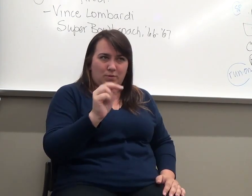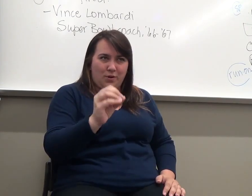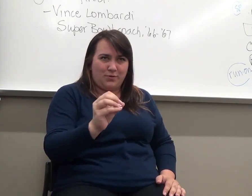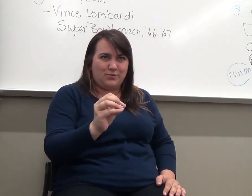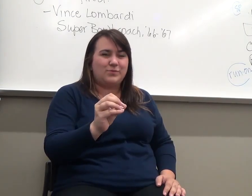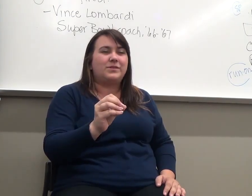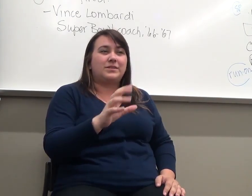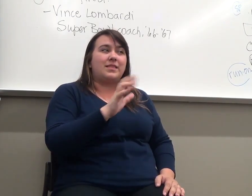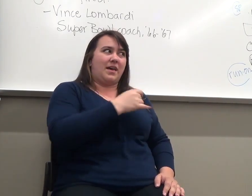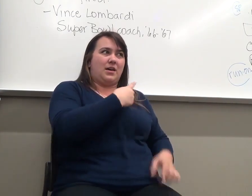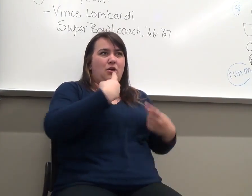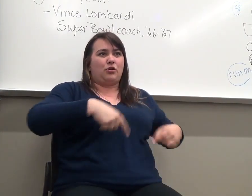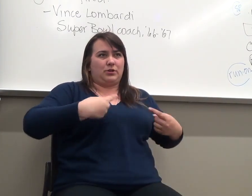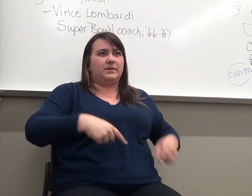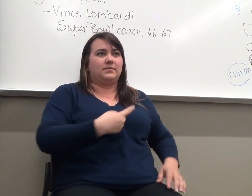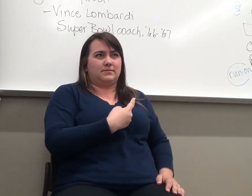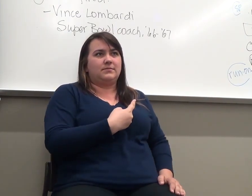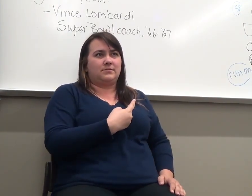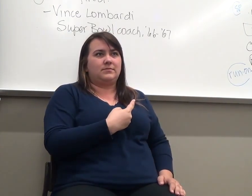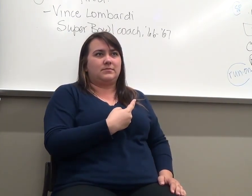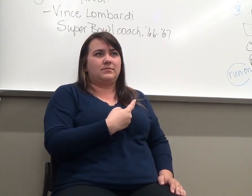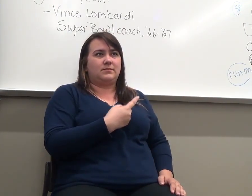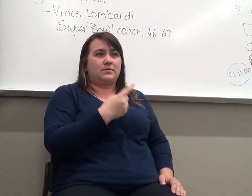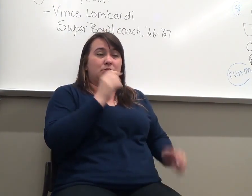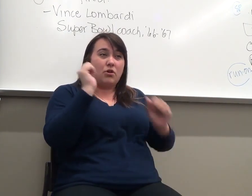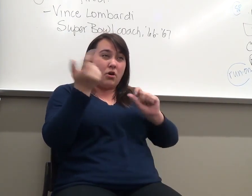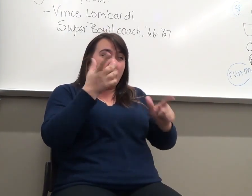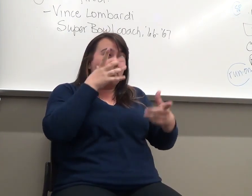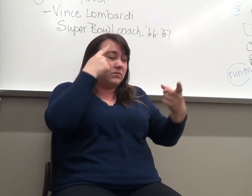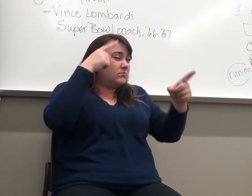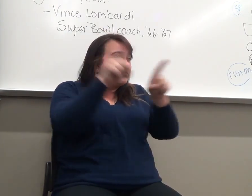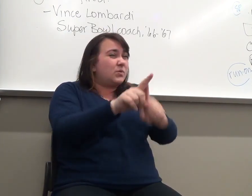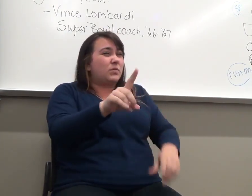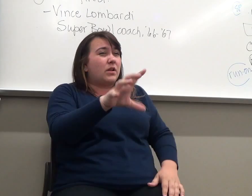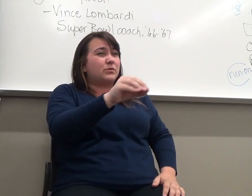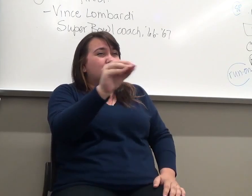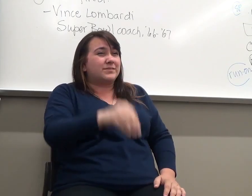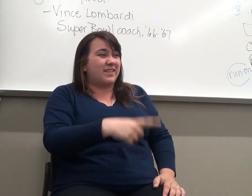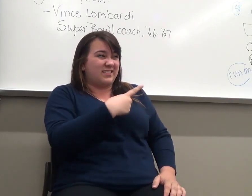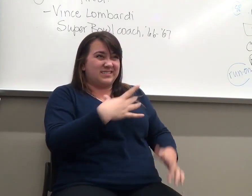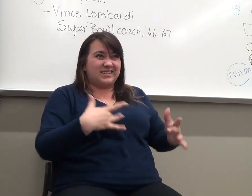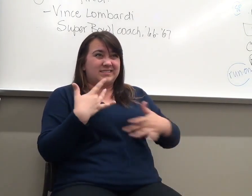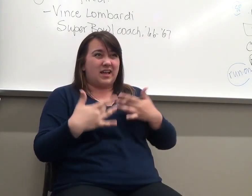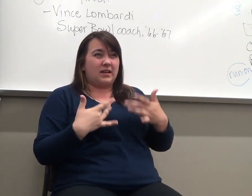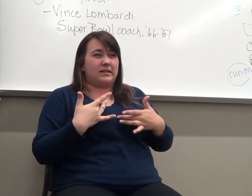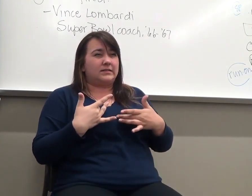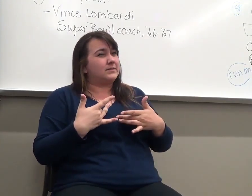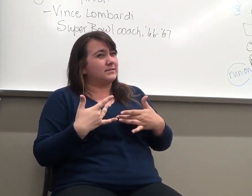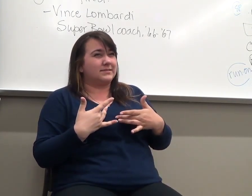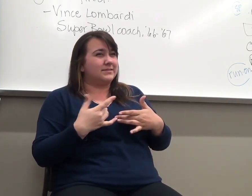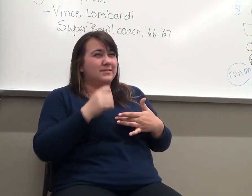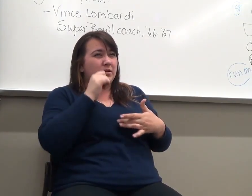that's definitely argumentative. That's what we want. We want you to kind of look at this and